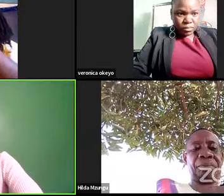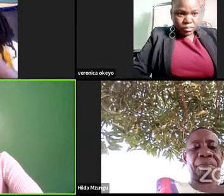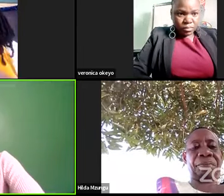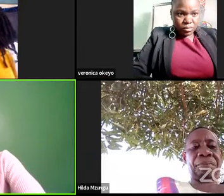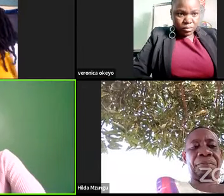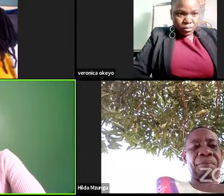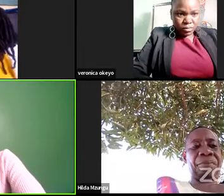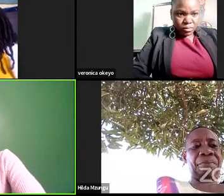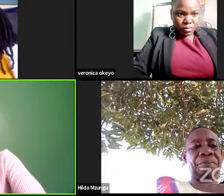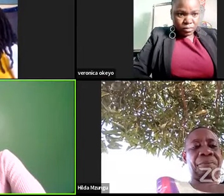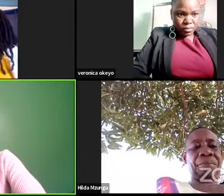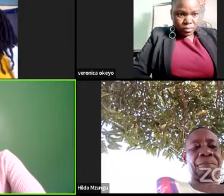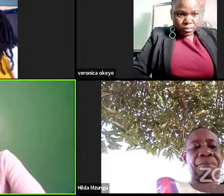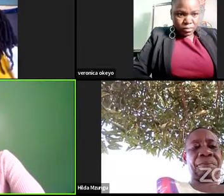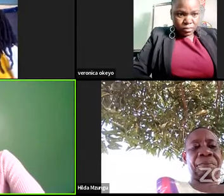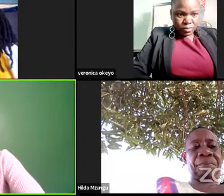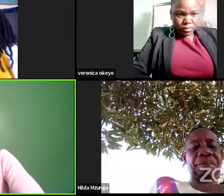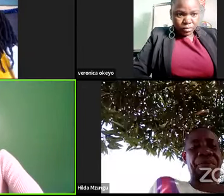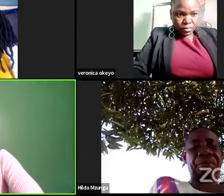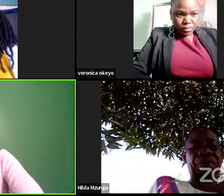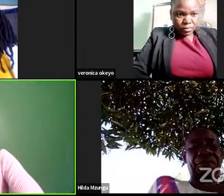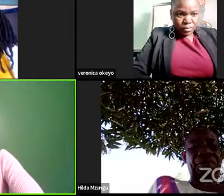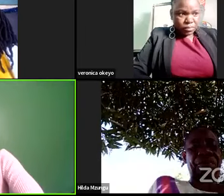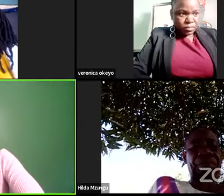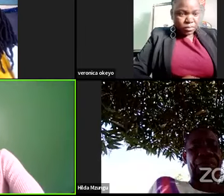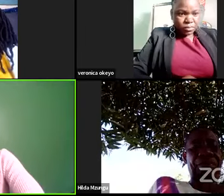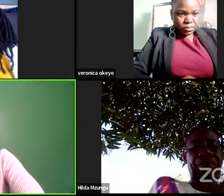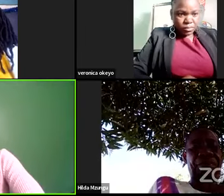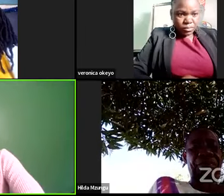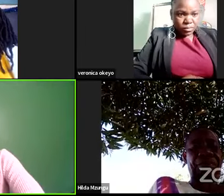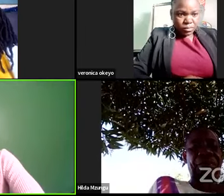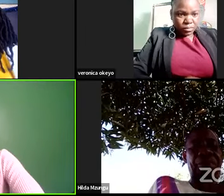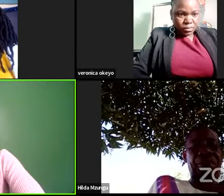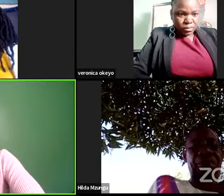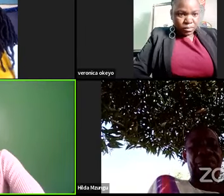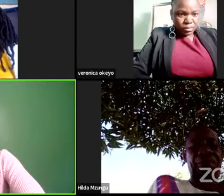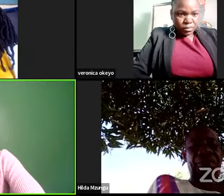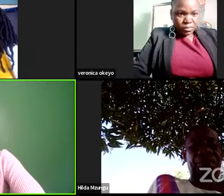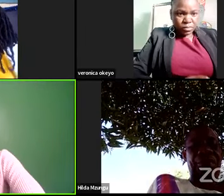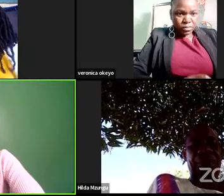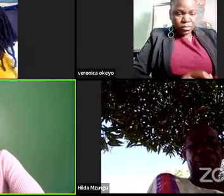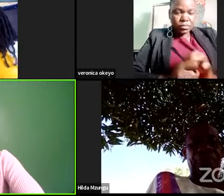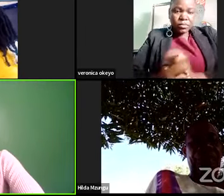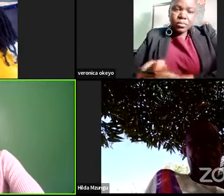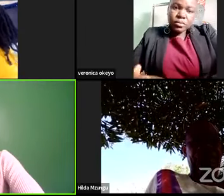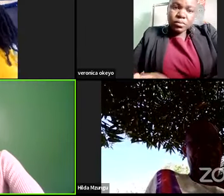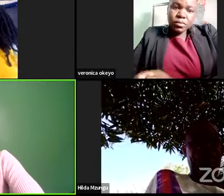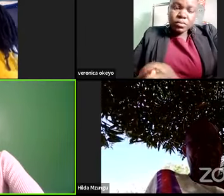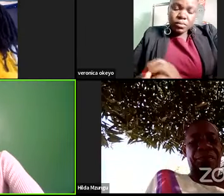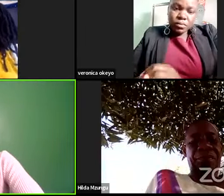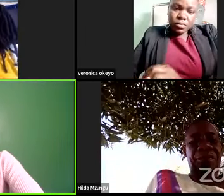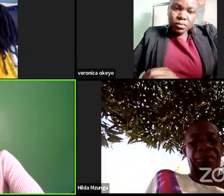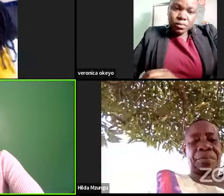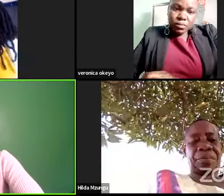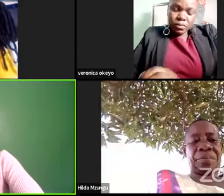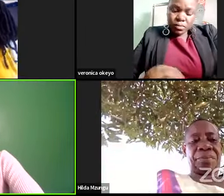health among women with disabilities. But we realize, as much as we talk about this,